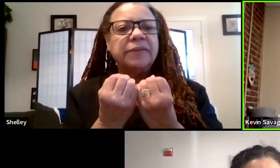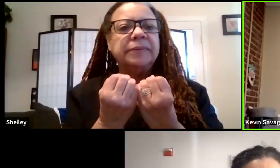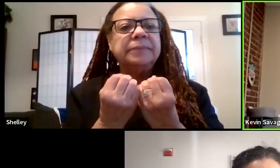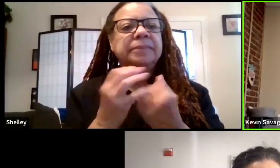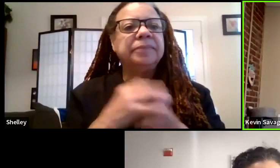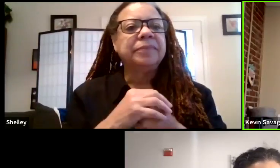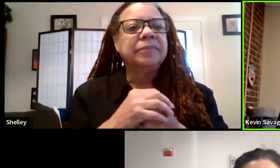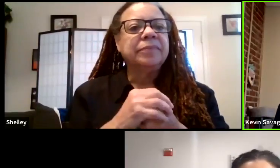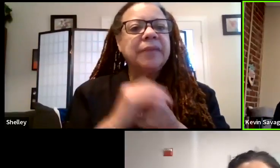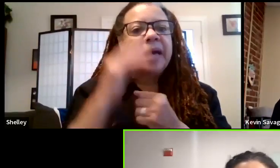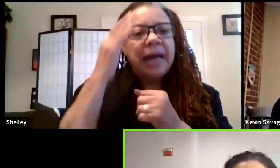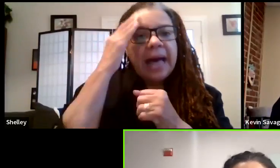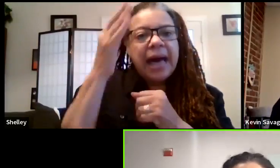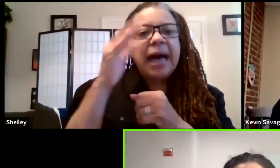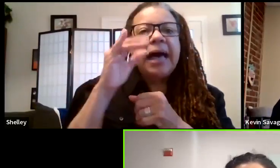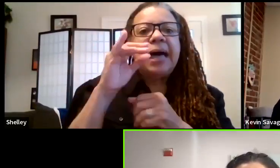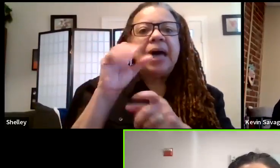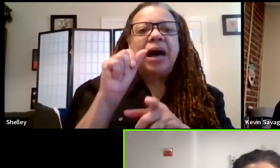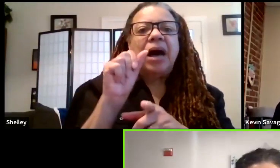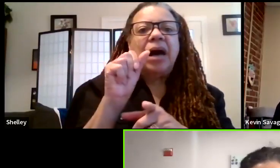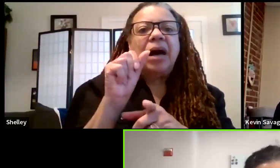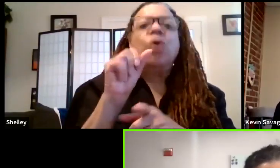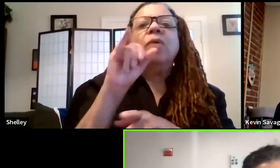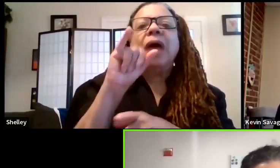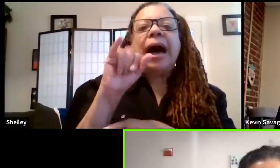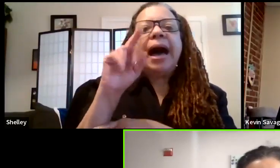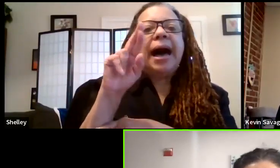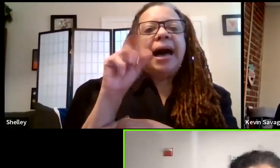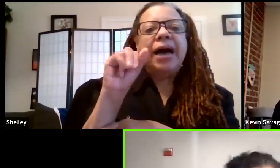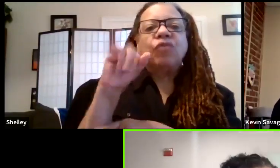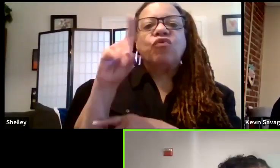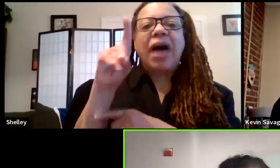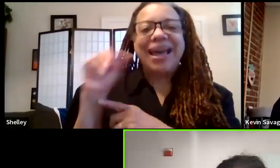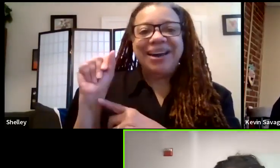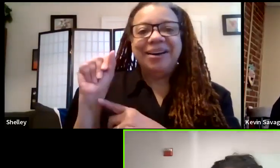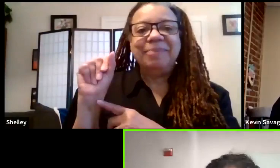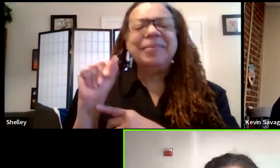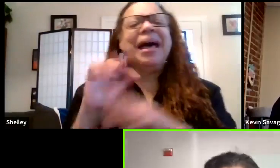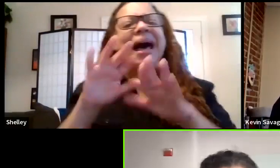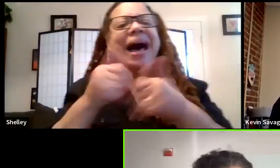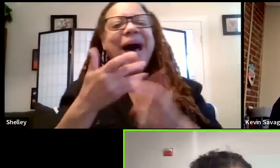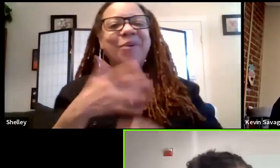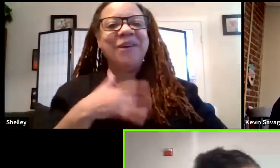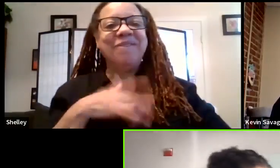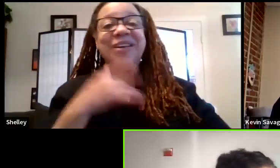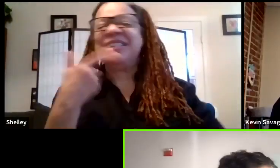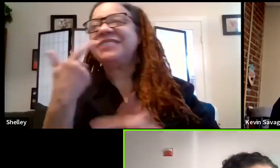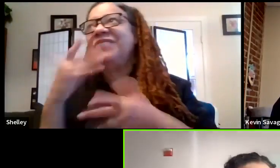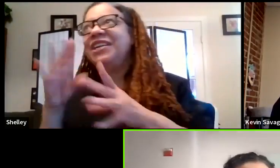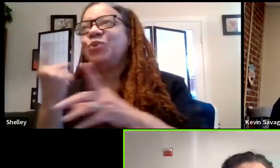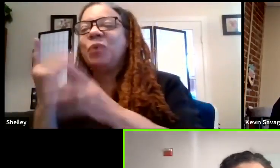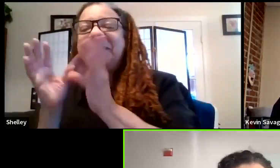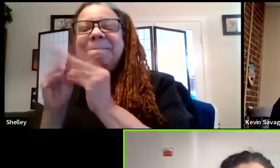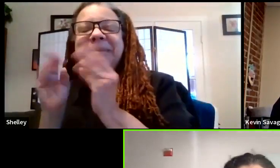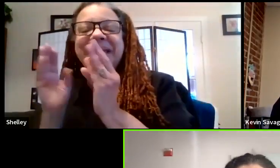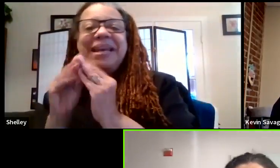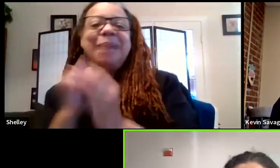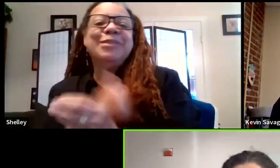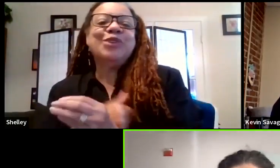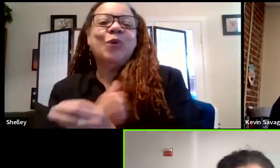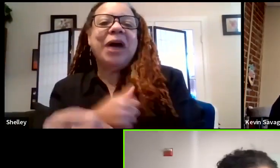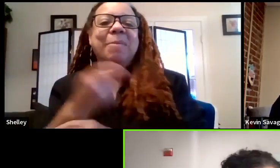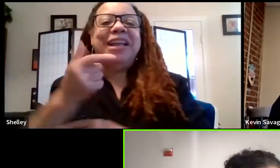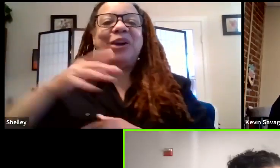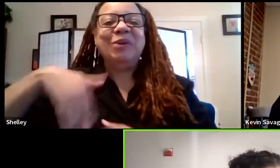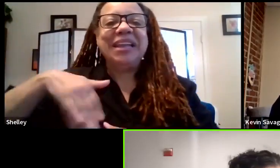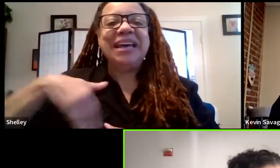Hi, Arida. Hi, how are you guys? Good, how are you? Good, good. Just leaving one meeting. I apologize. Well,